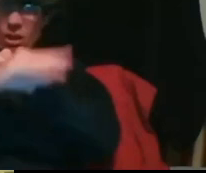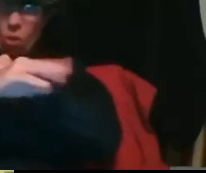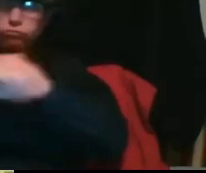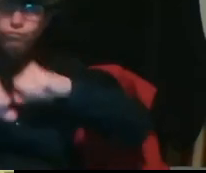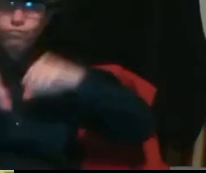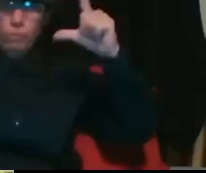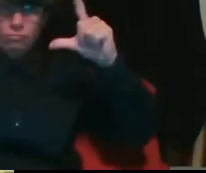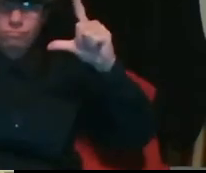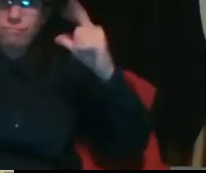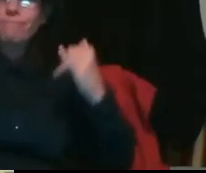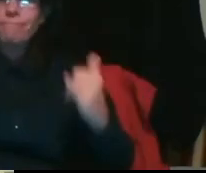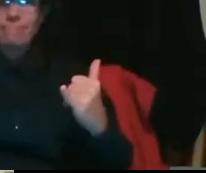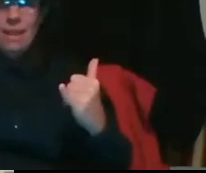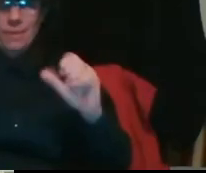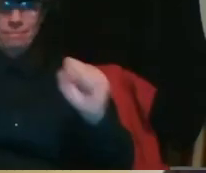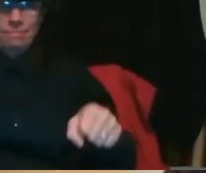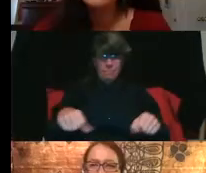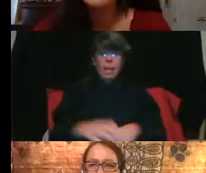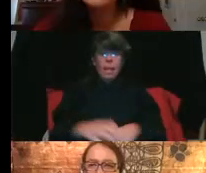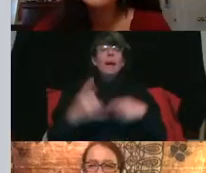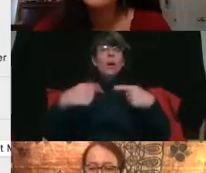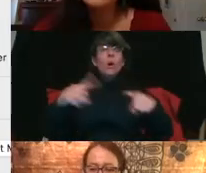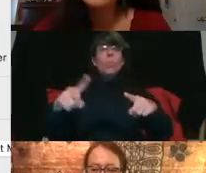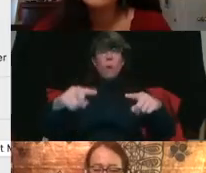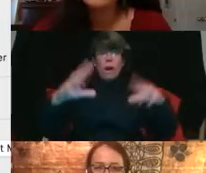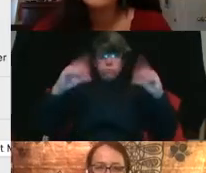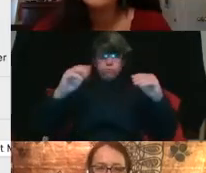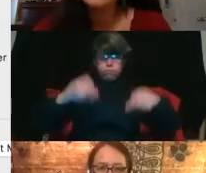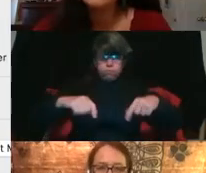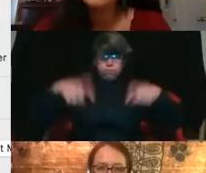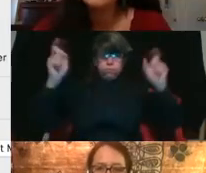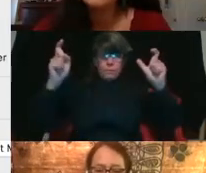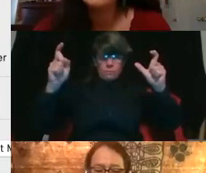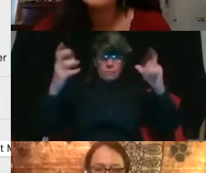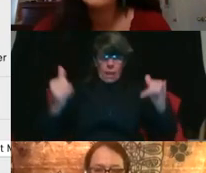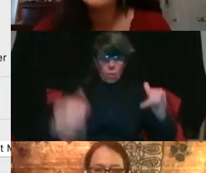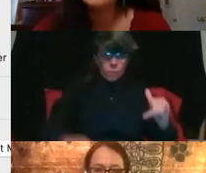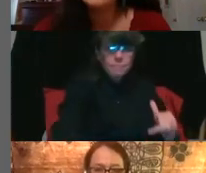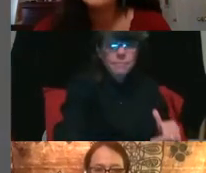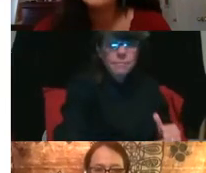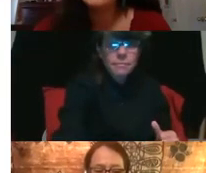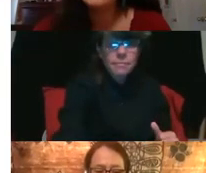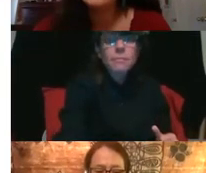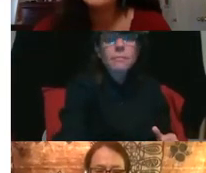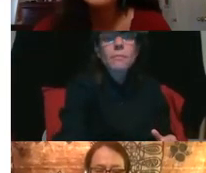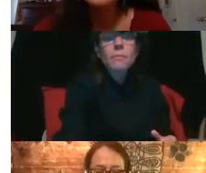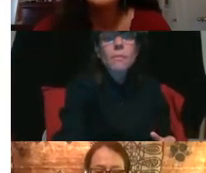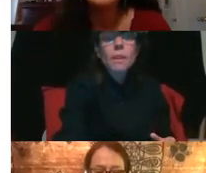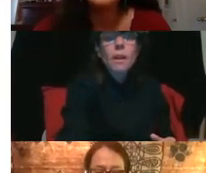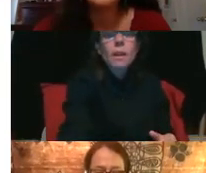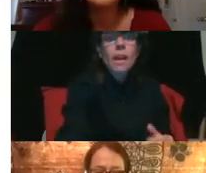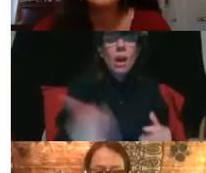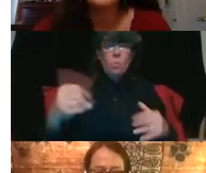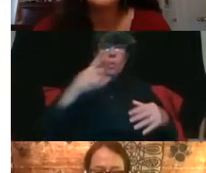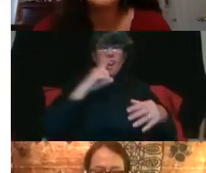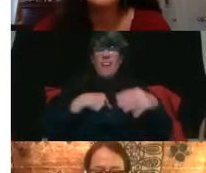And while you're turning on the videos, we're going to go to a little commercial